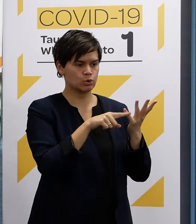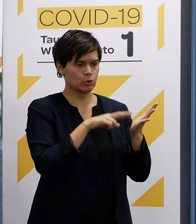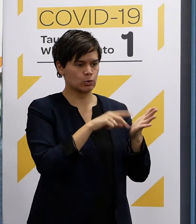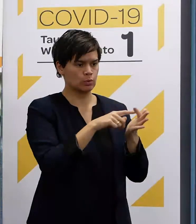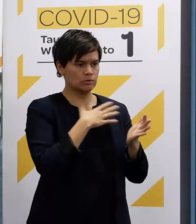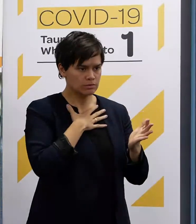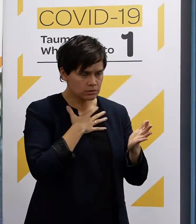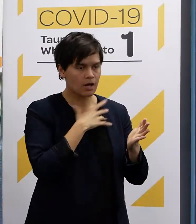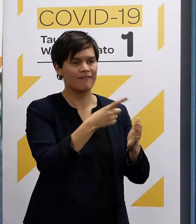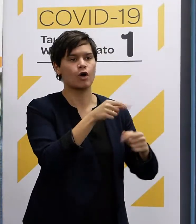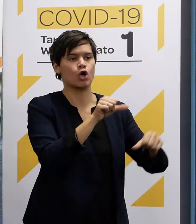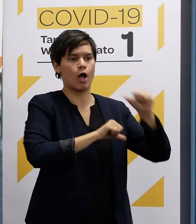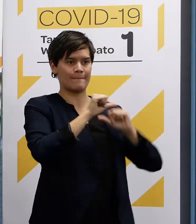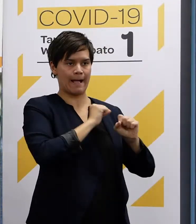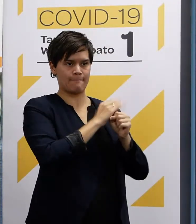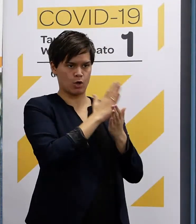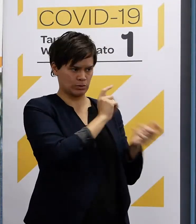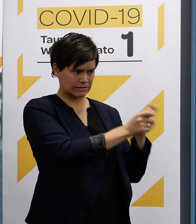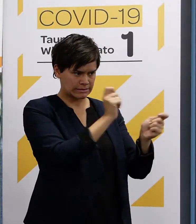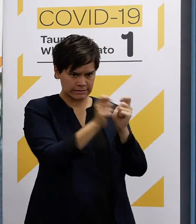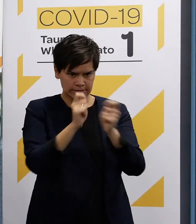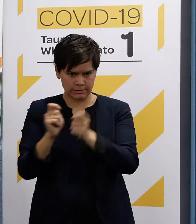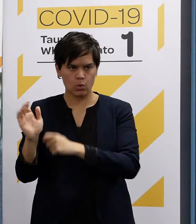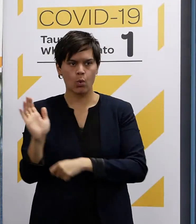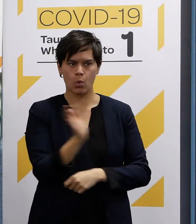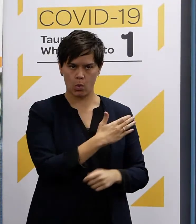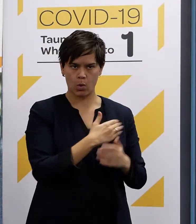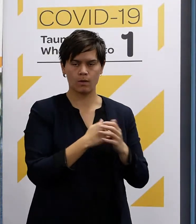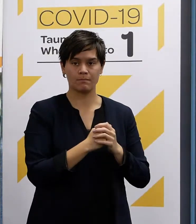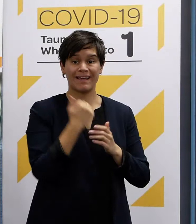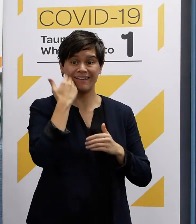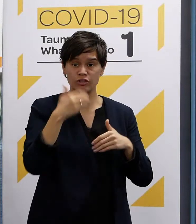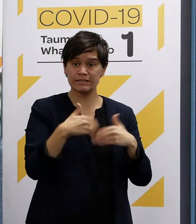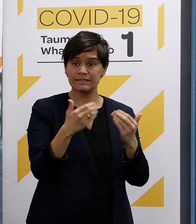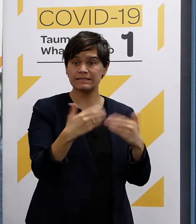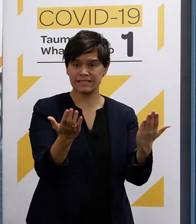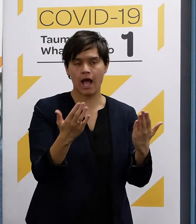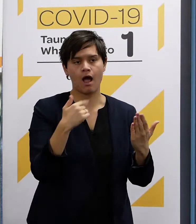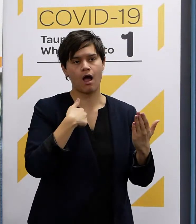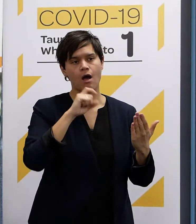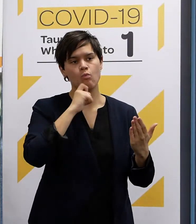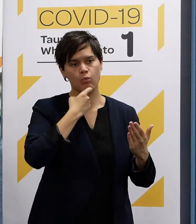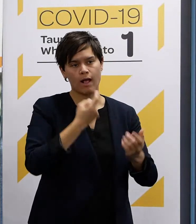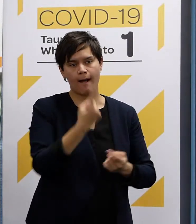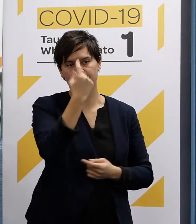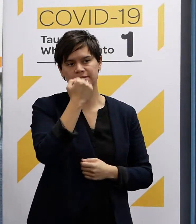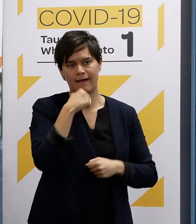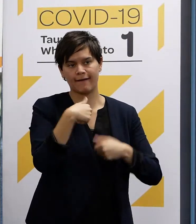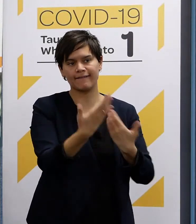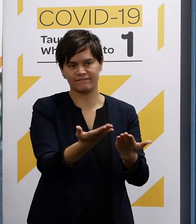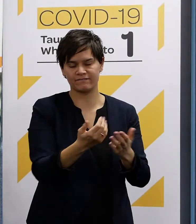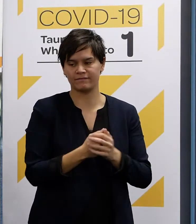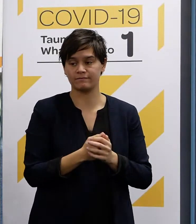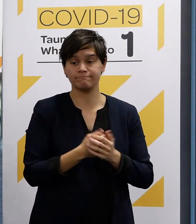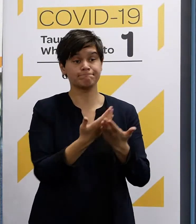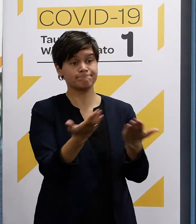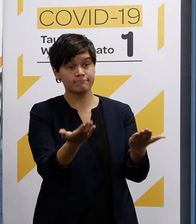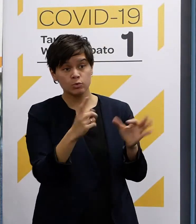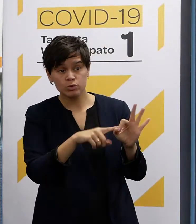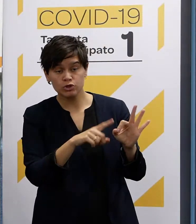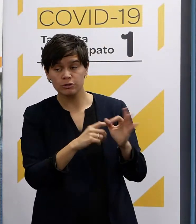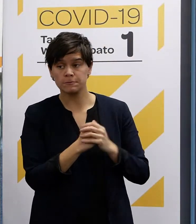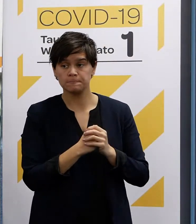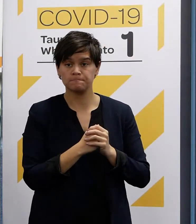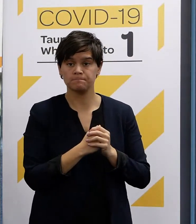I will update daily on these numbers as the work progresses. I'm now open to questions. Can you categorically rule out any